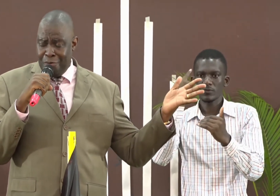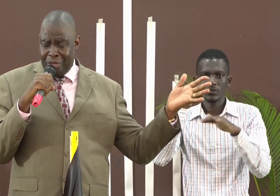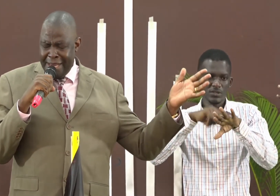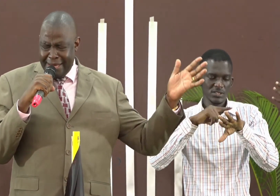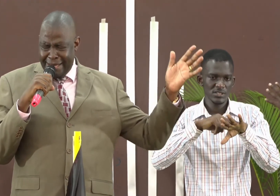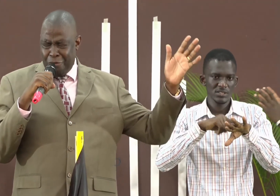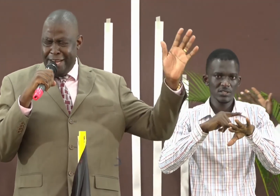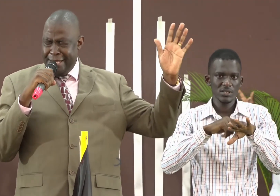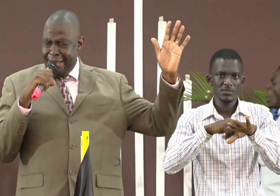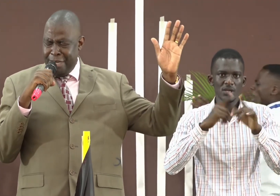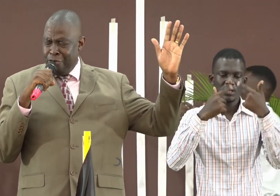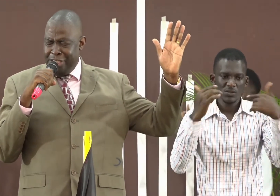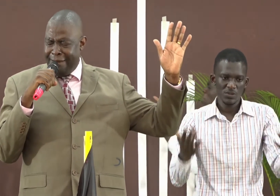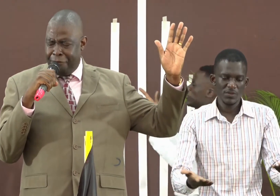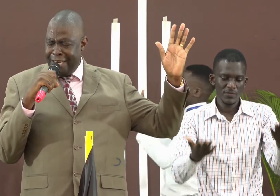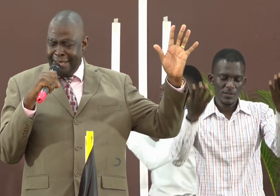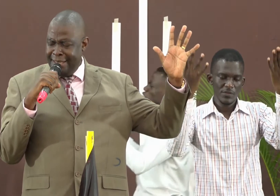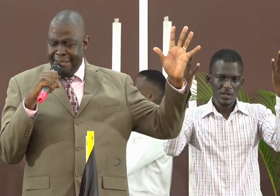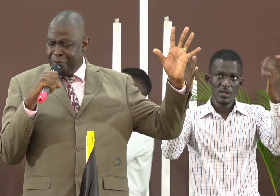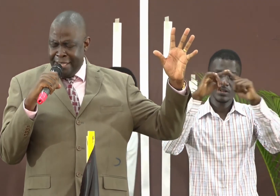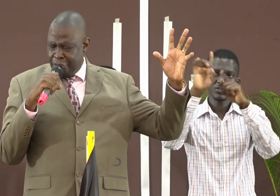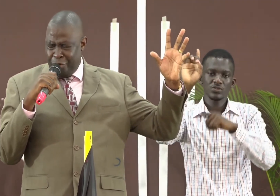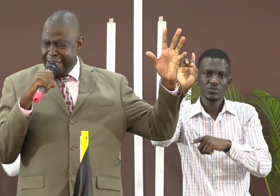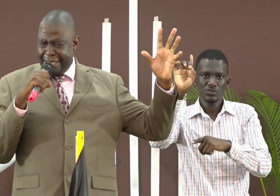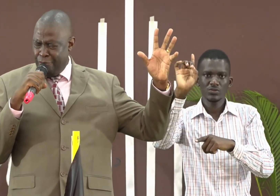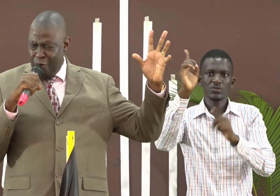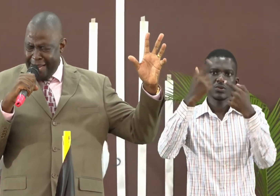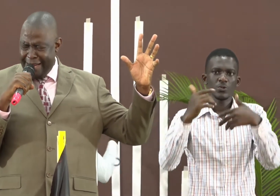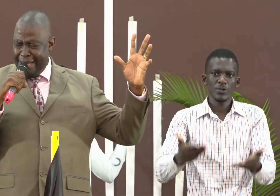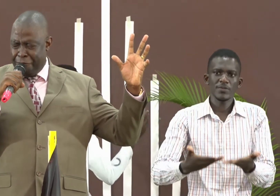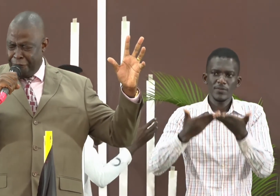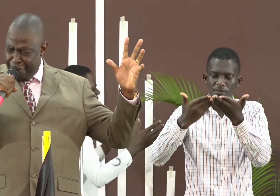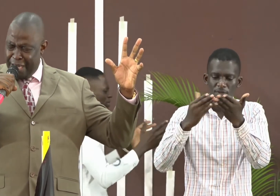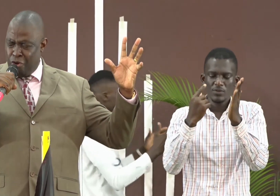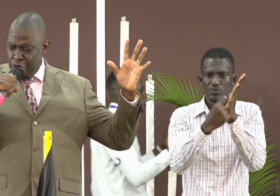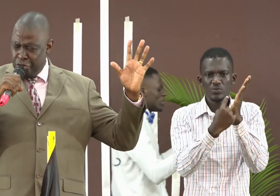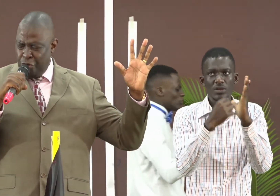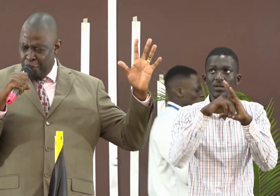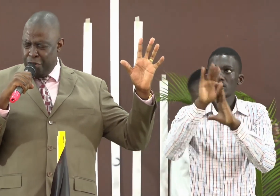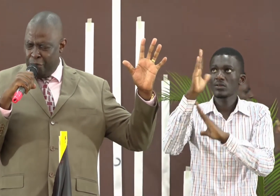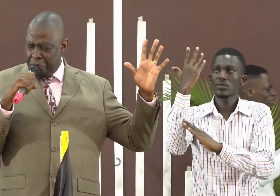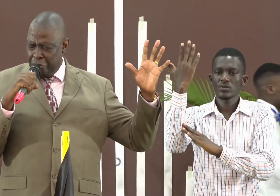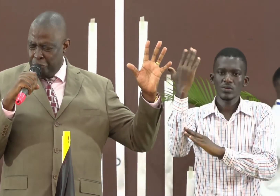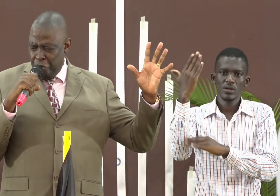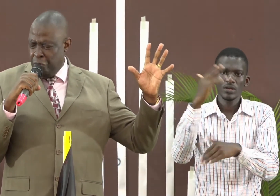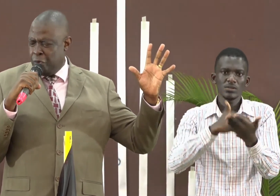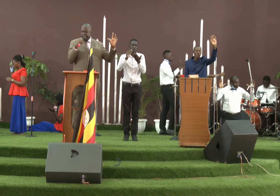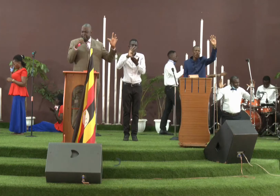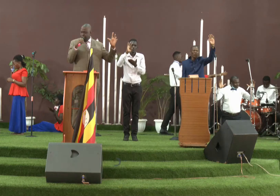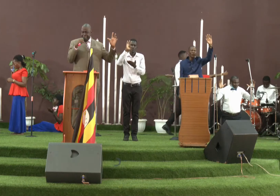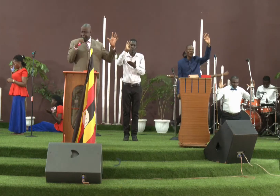kano nga tuwanika emikono gyaffe tuleeta eggwanga lyaffe emikono gy'omwoyo